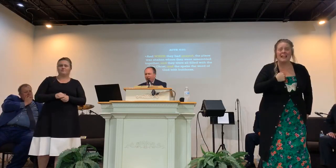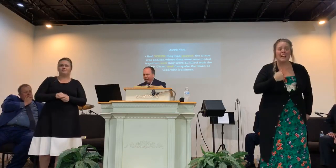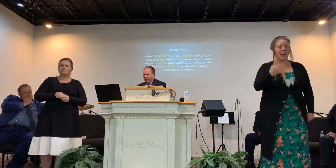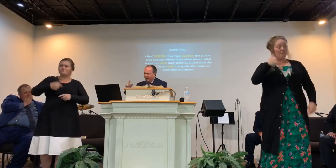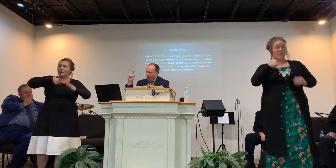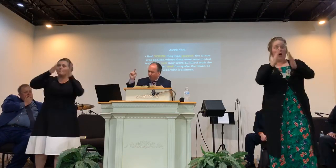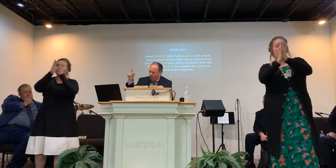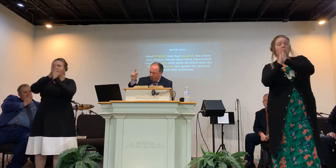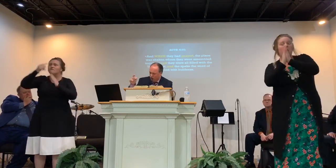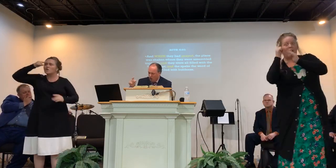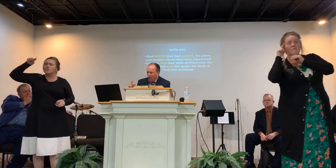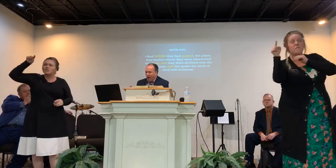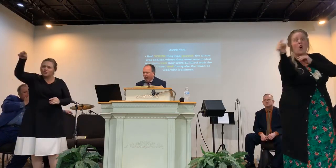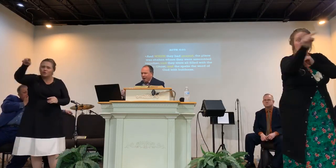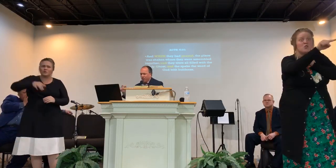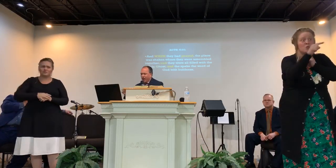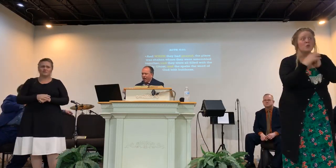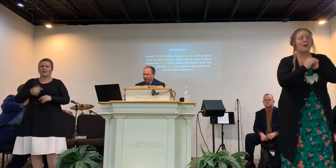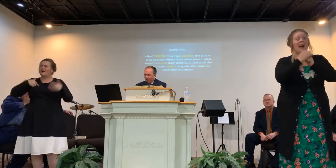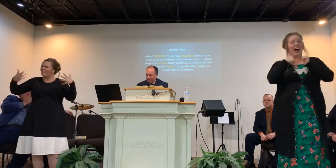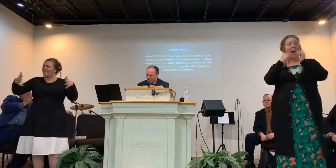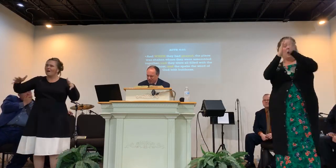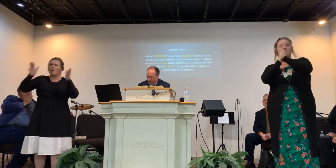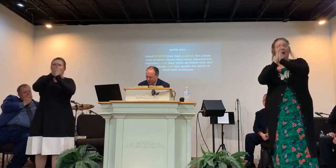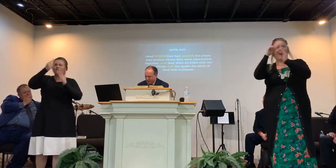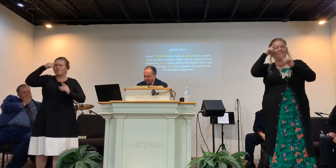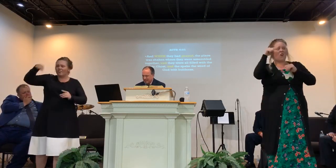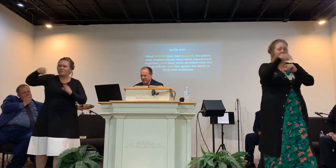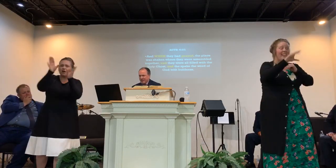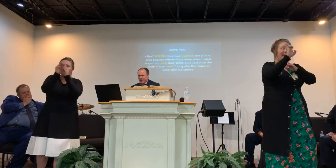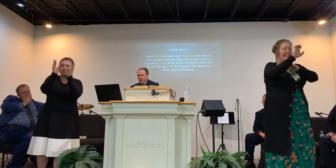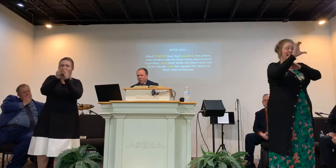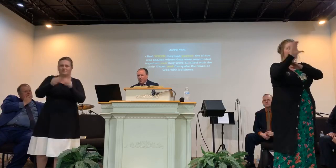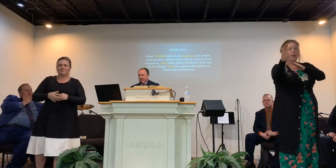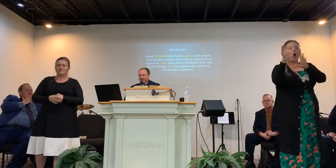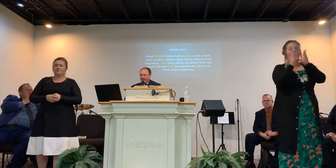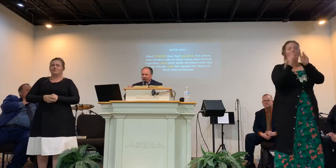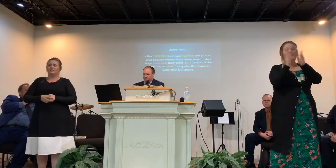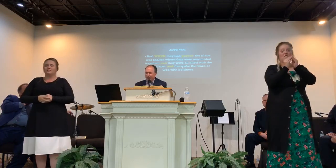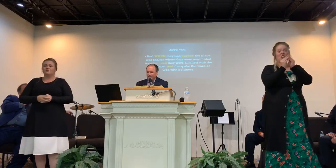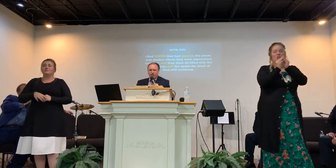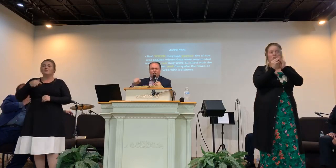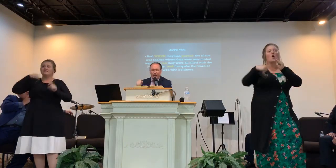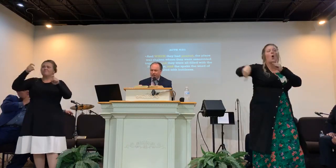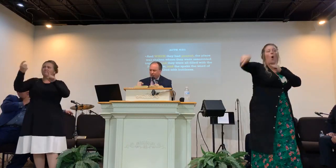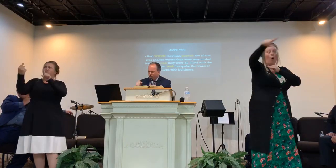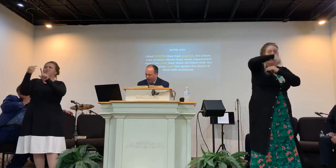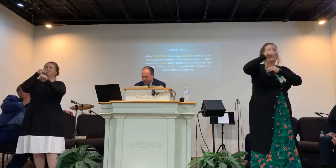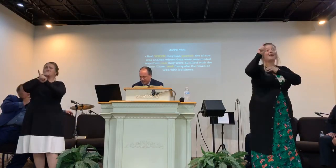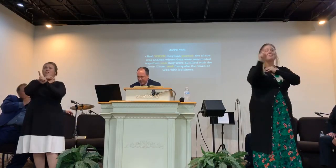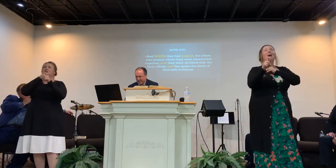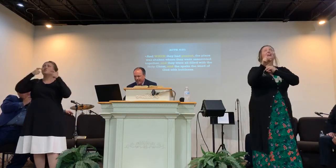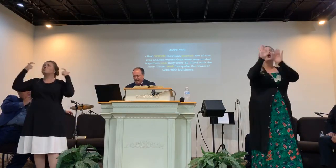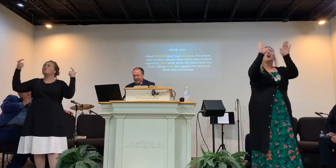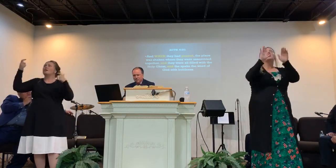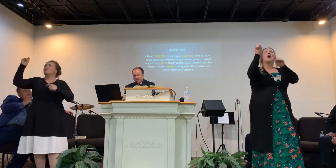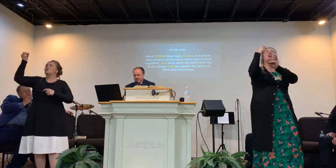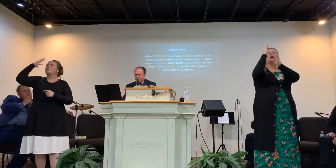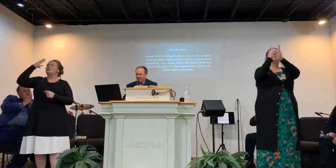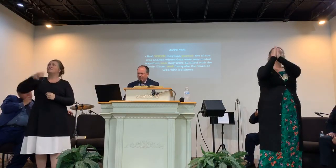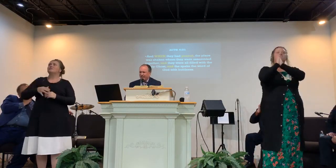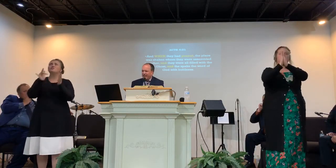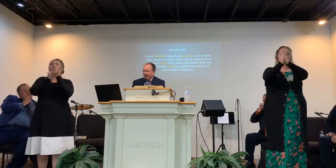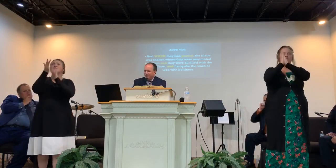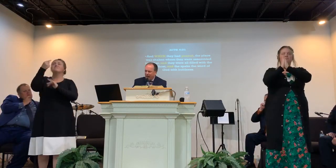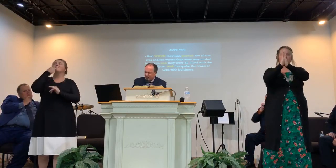I'm praying for you. I prayed for this conference. We need to get back to great grace.